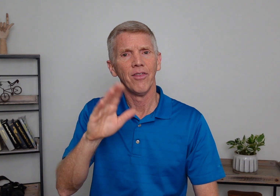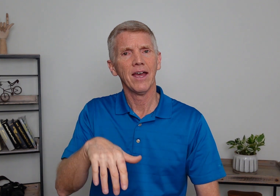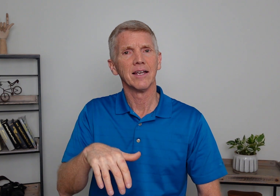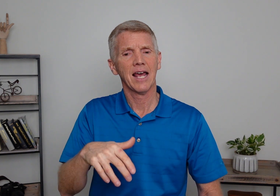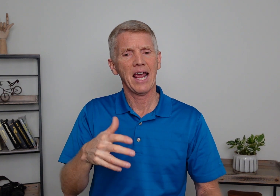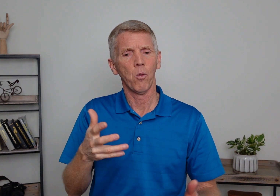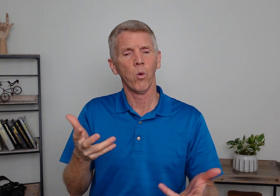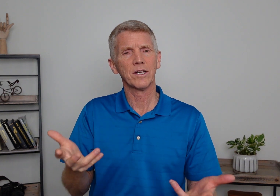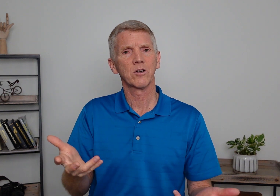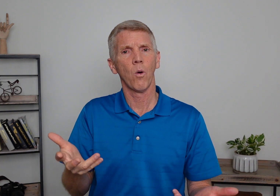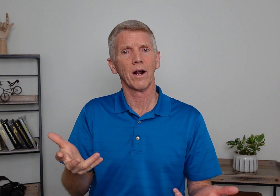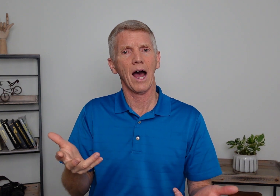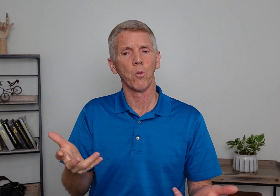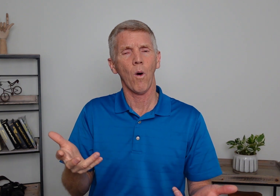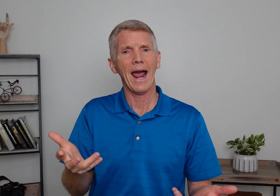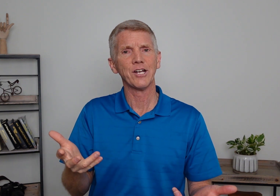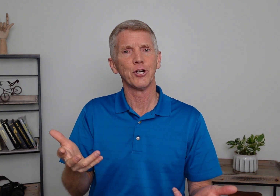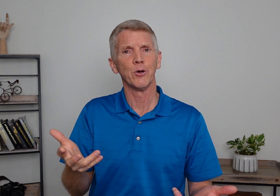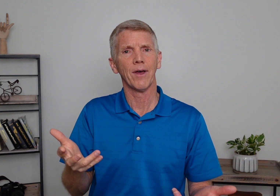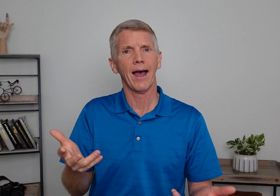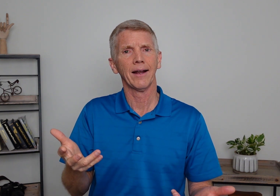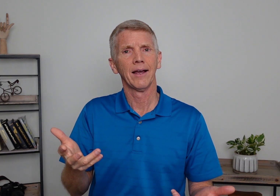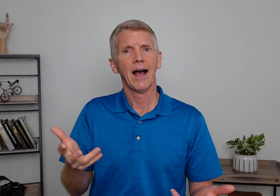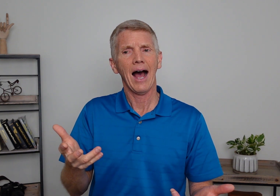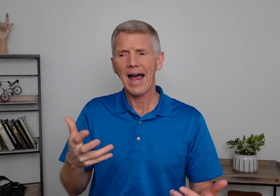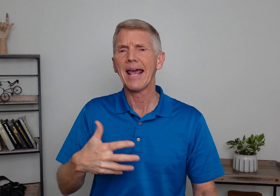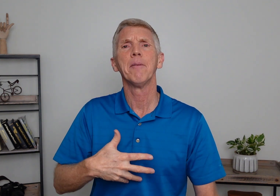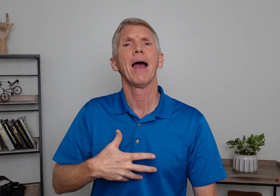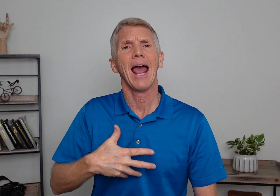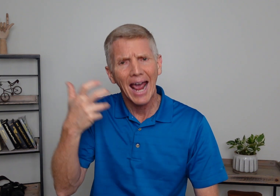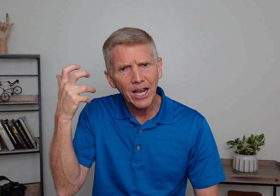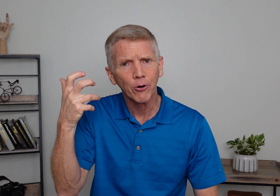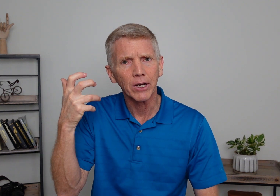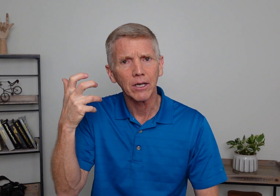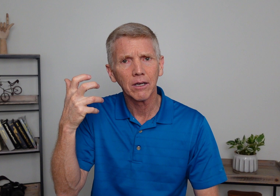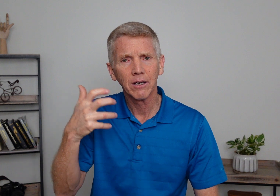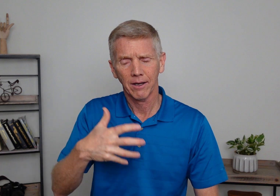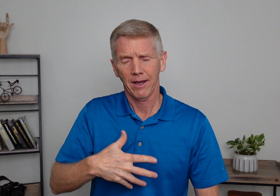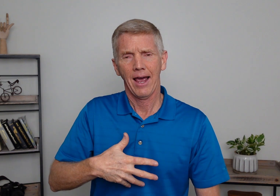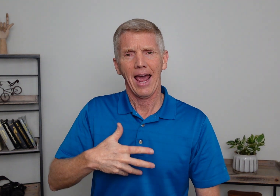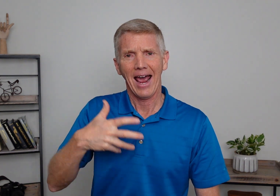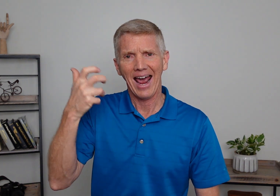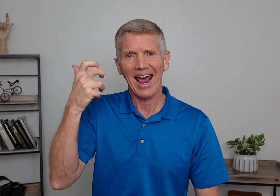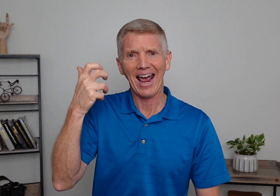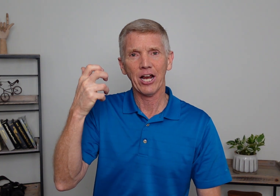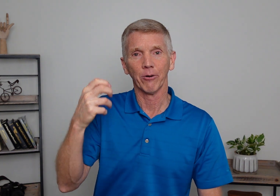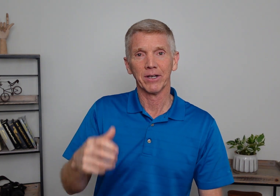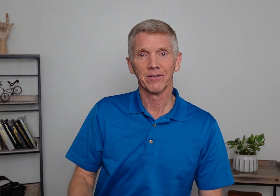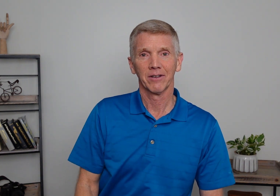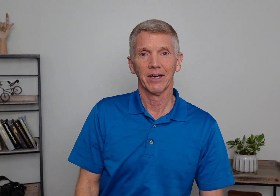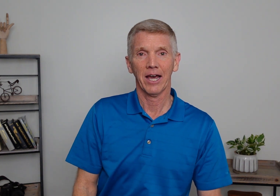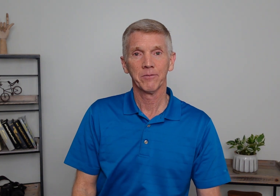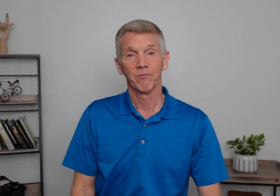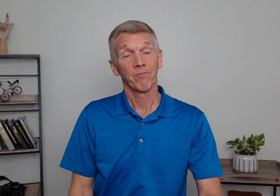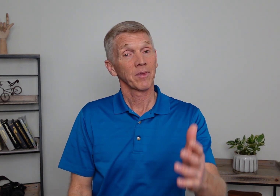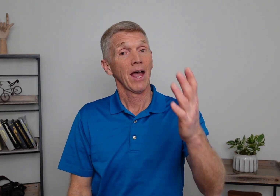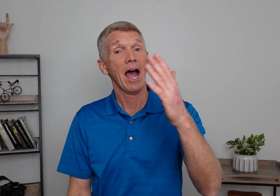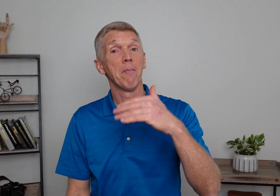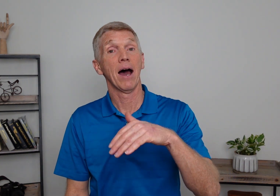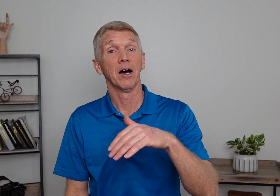this. Hey, what's going on? Why did you do that? I am angry. Angry. Okay. How about a